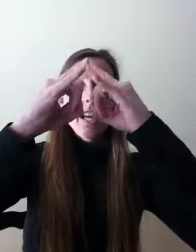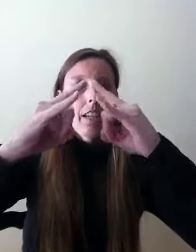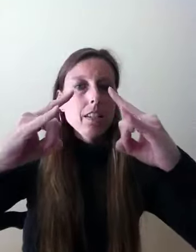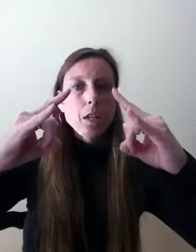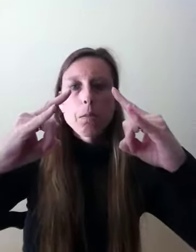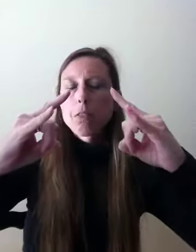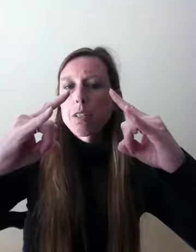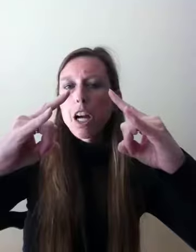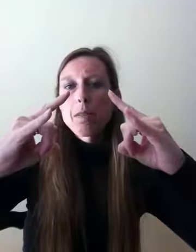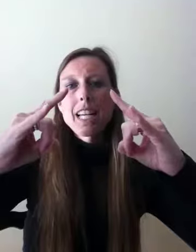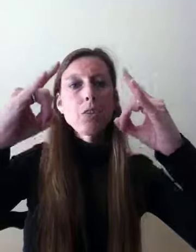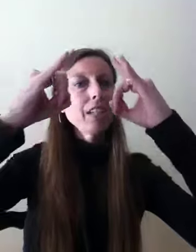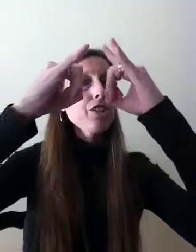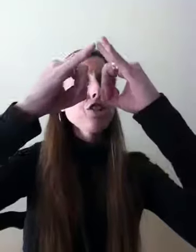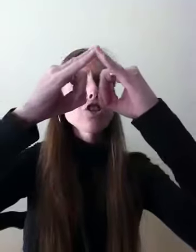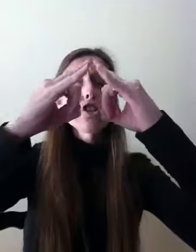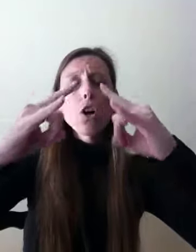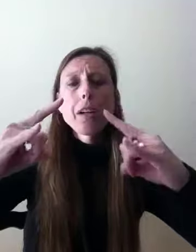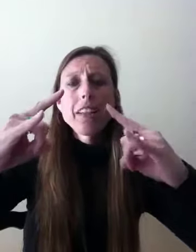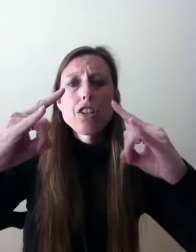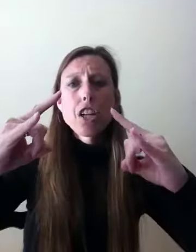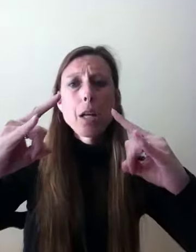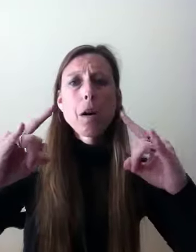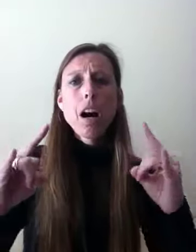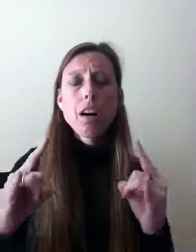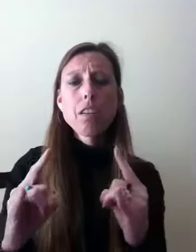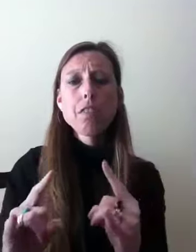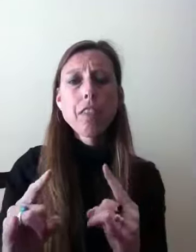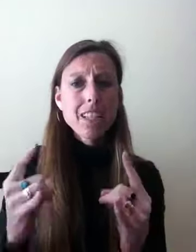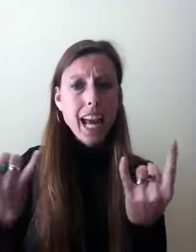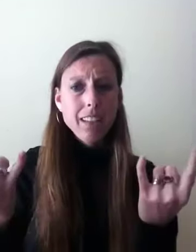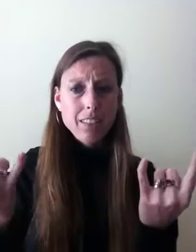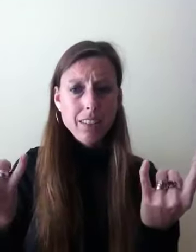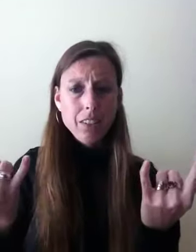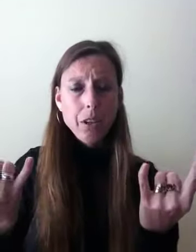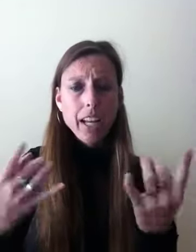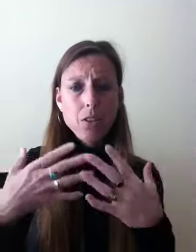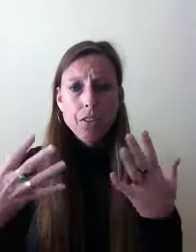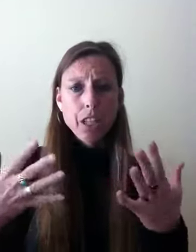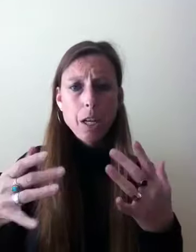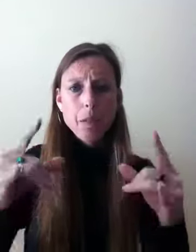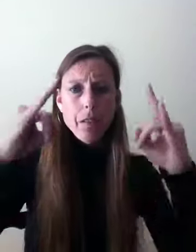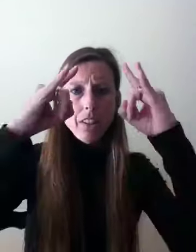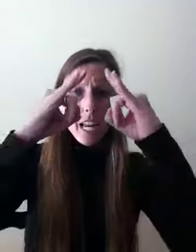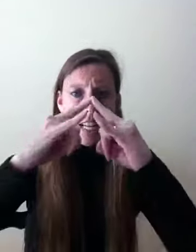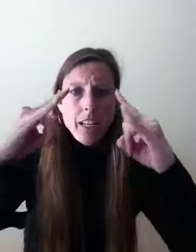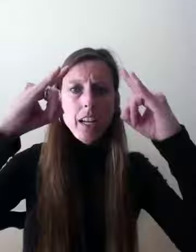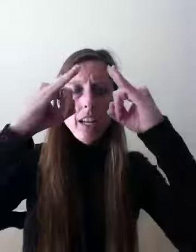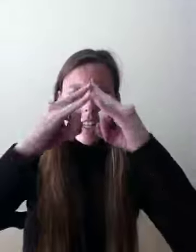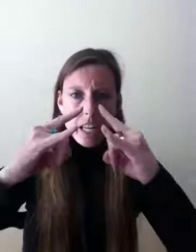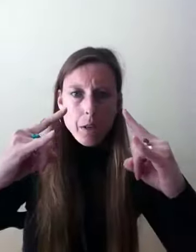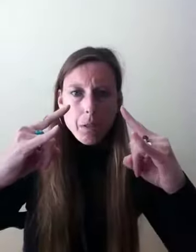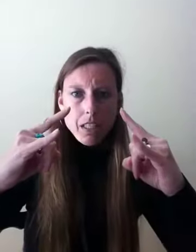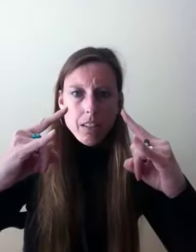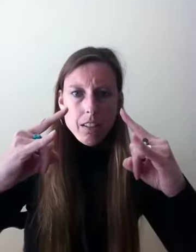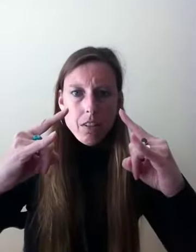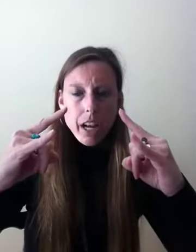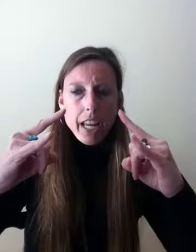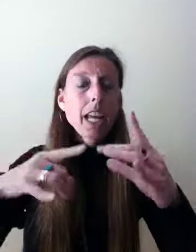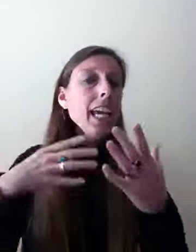it's a double movement coming down, and it's just showing the shape of the tent. Okay, so if you're camping with a tent, camping. Okay, and